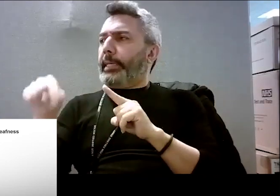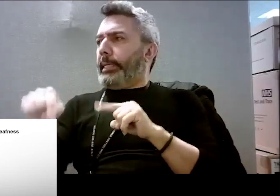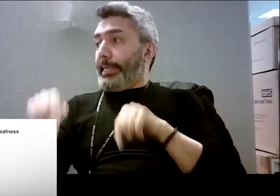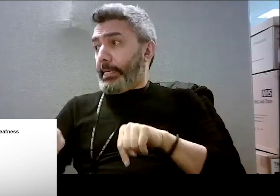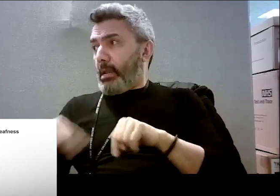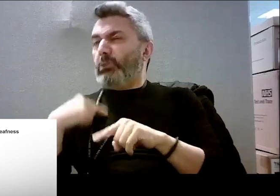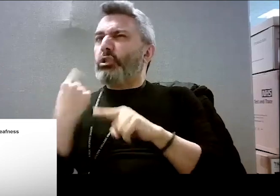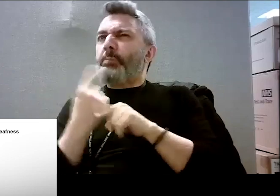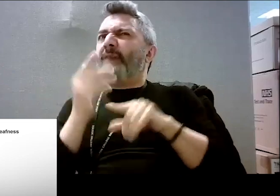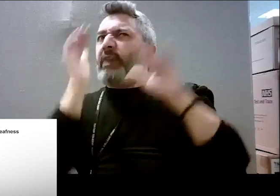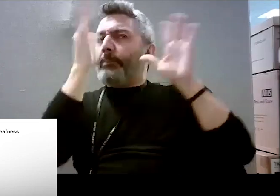this is